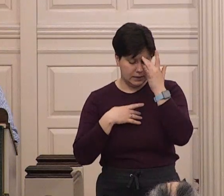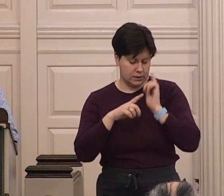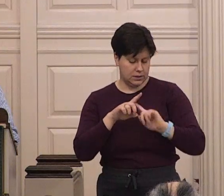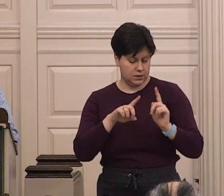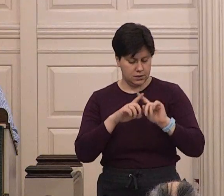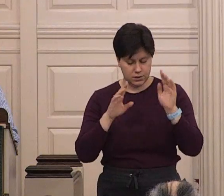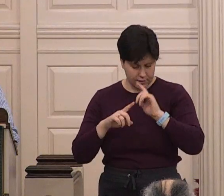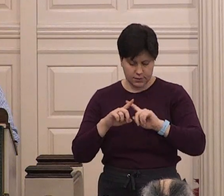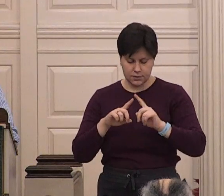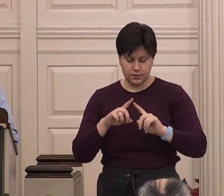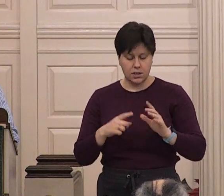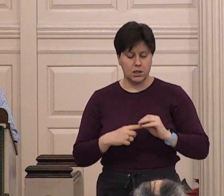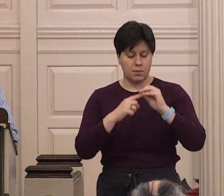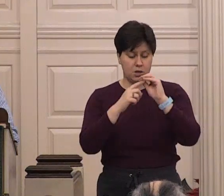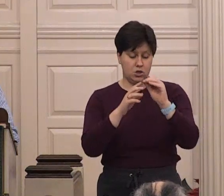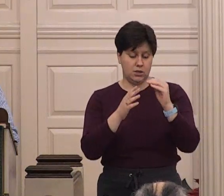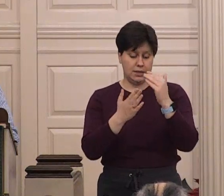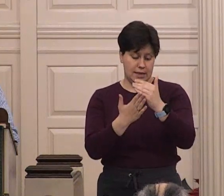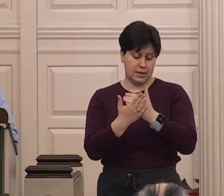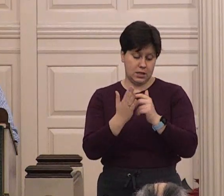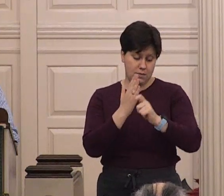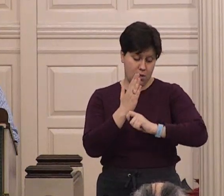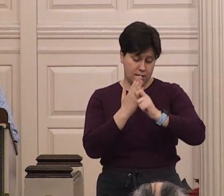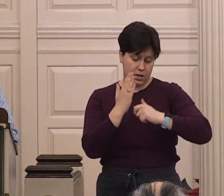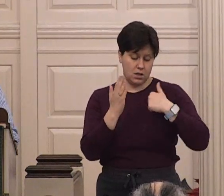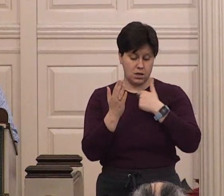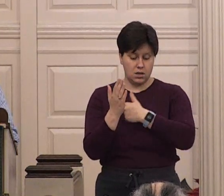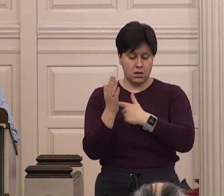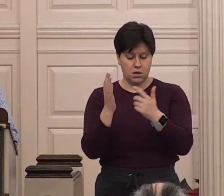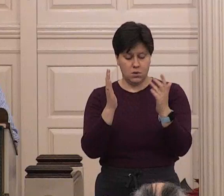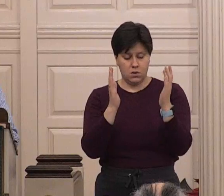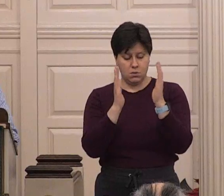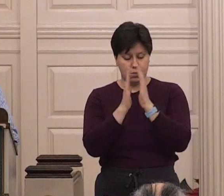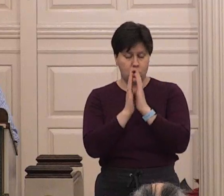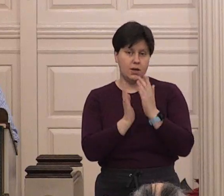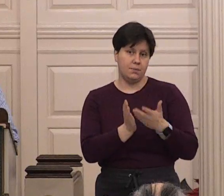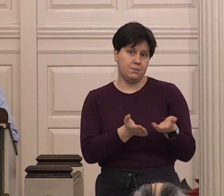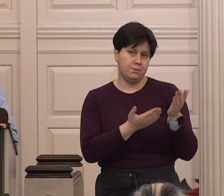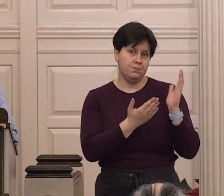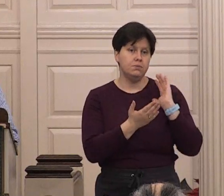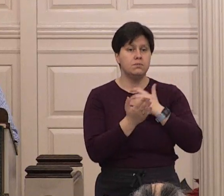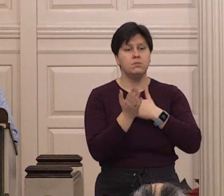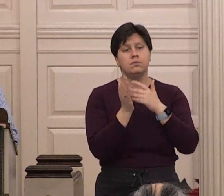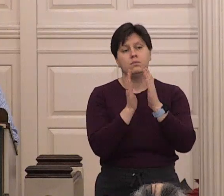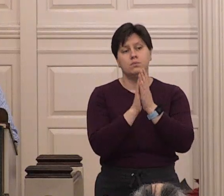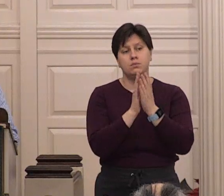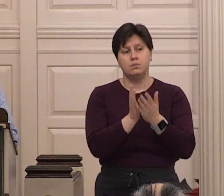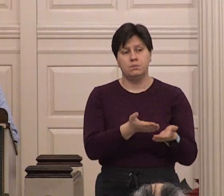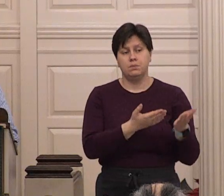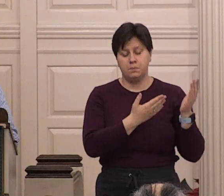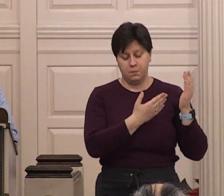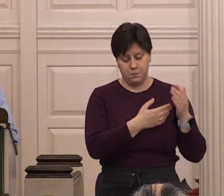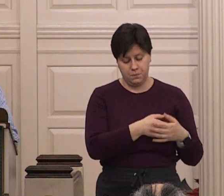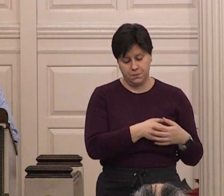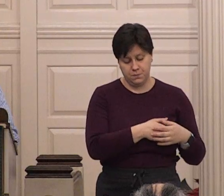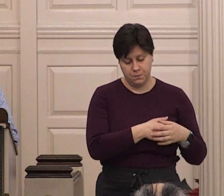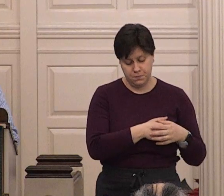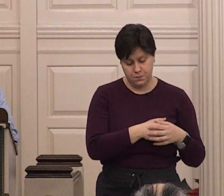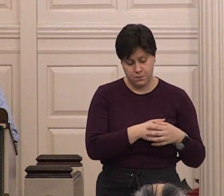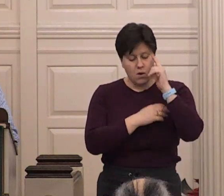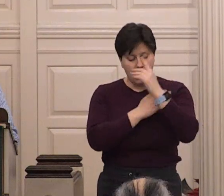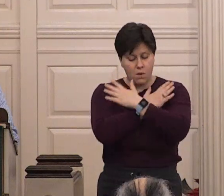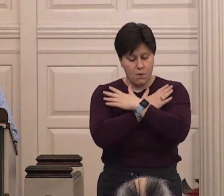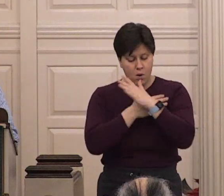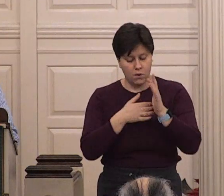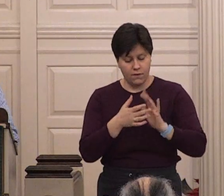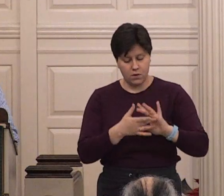in any way, especially those listed in the bulletin, we pray to the Lord. Lord, hear our prayer. For the